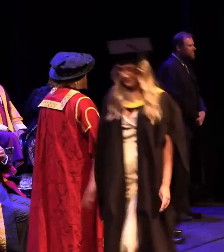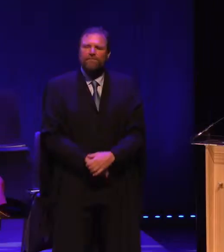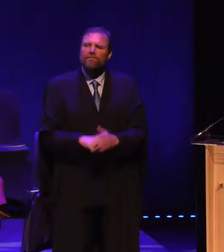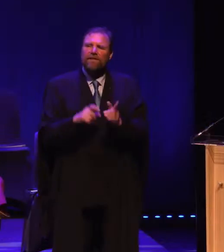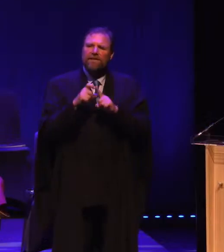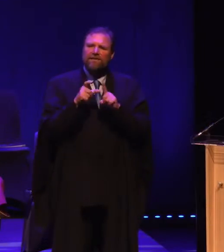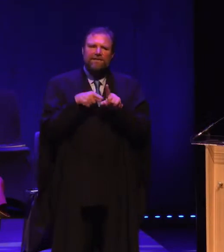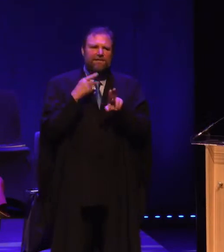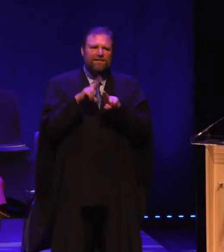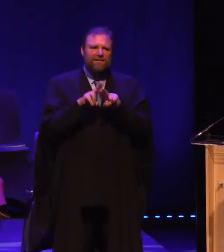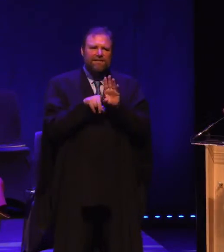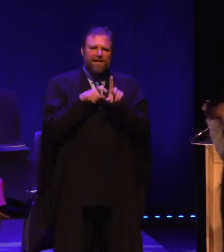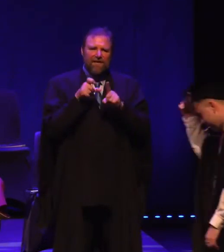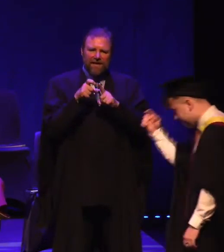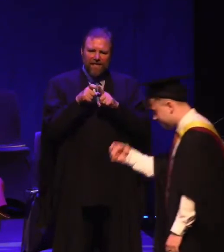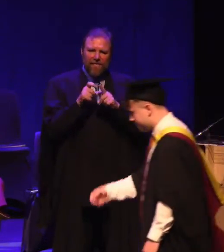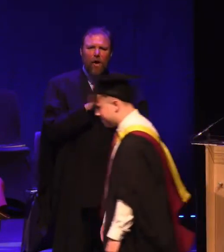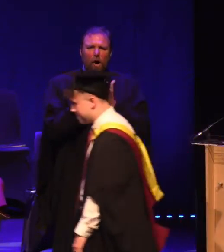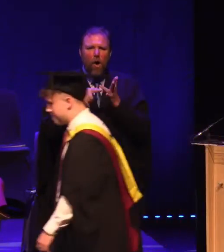Davith Hopkins.